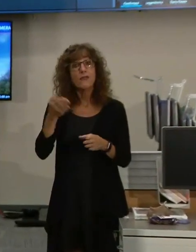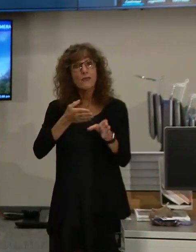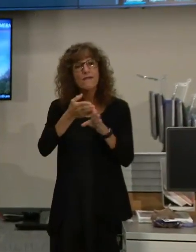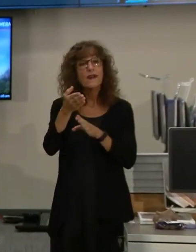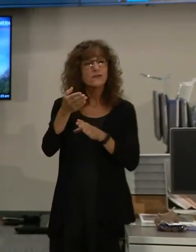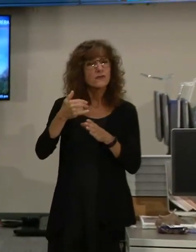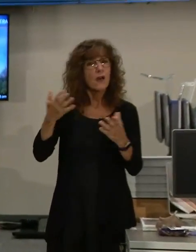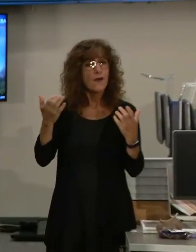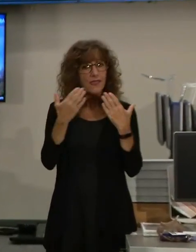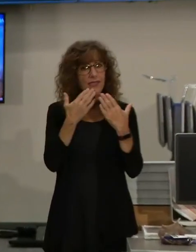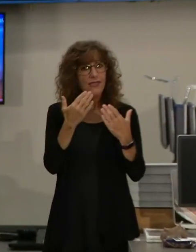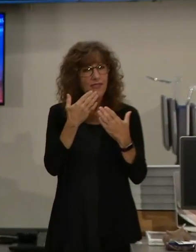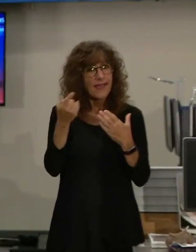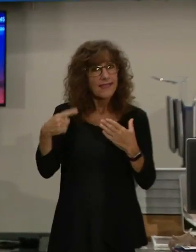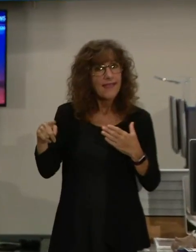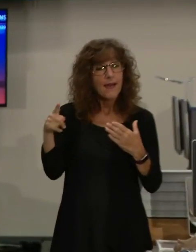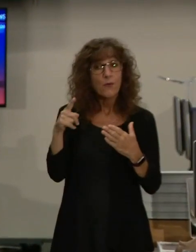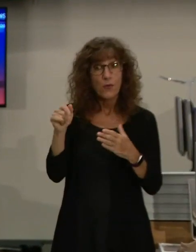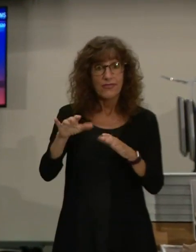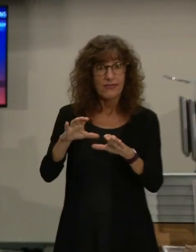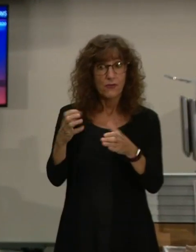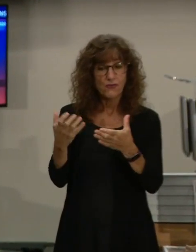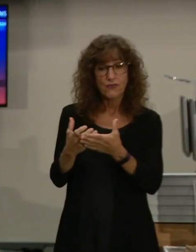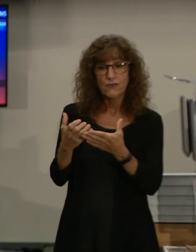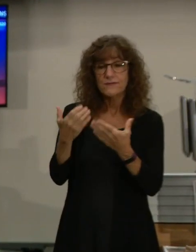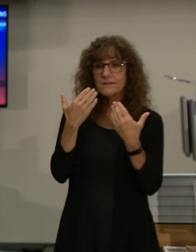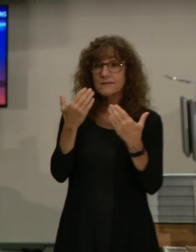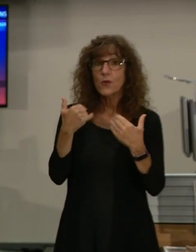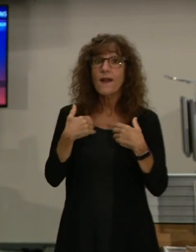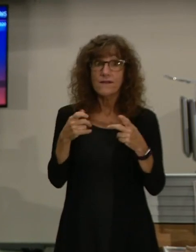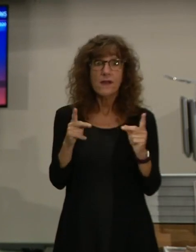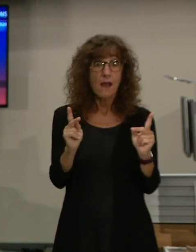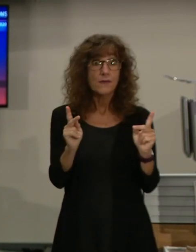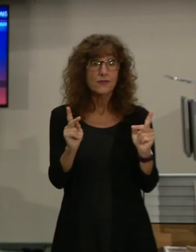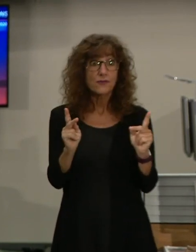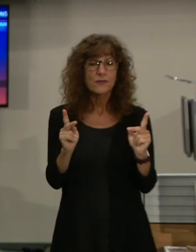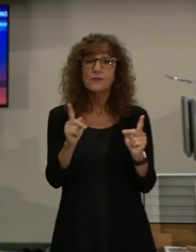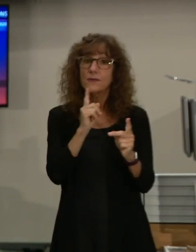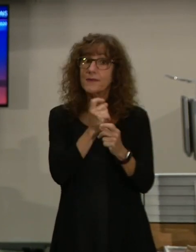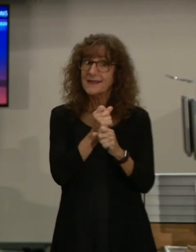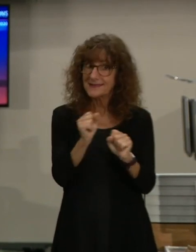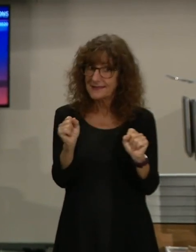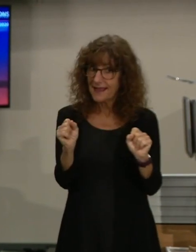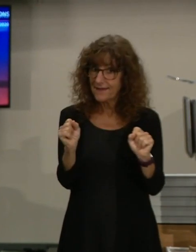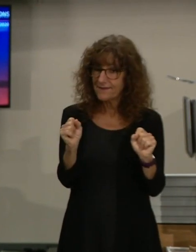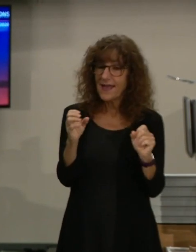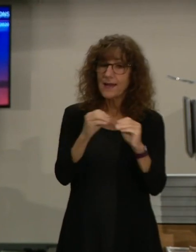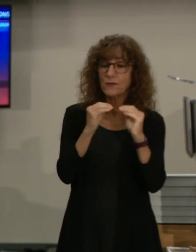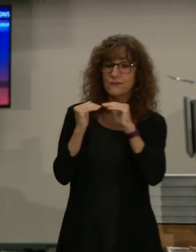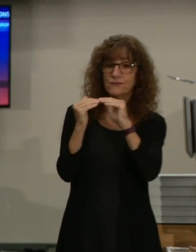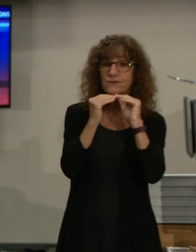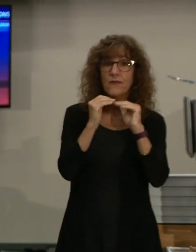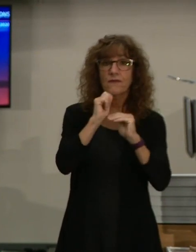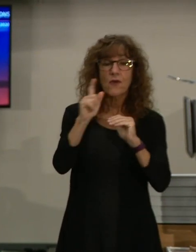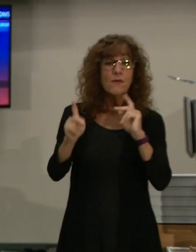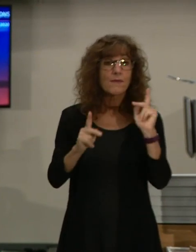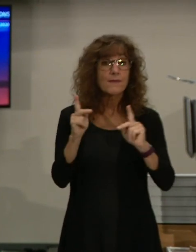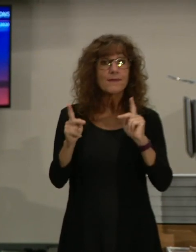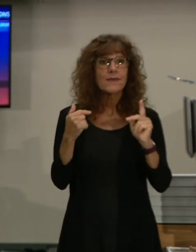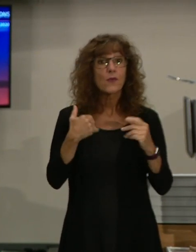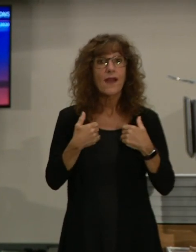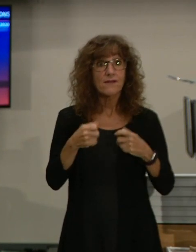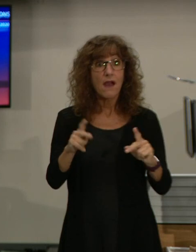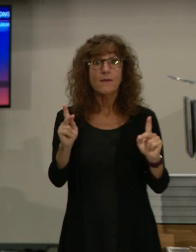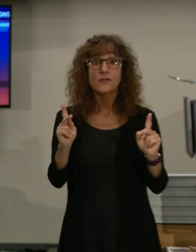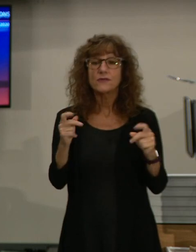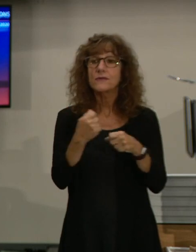And so I want to thank them. With the help of the group, we have an opportunity to be safer and more equitable for all of our residents, and we have a